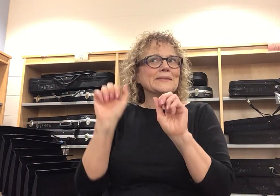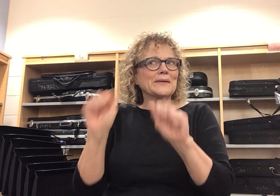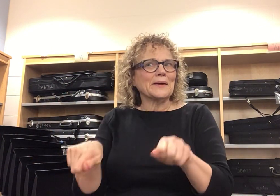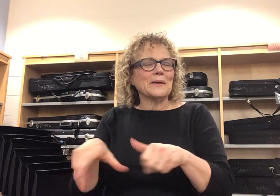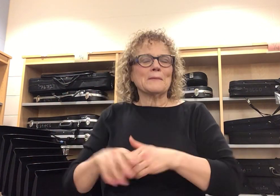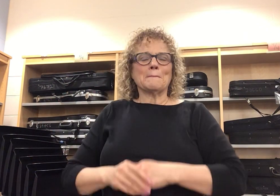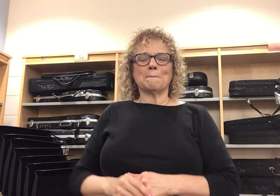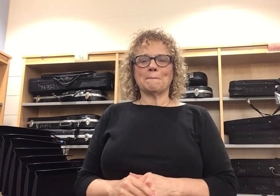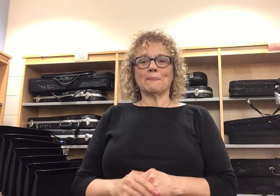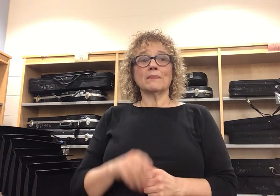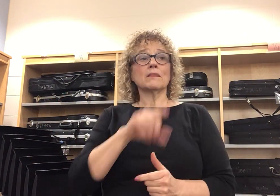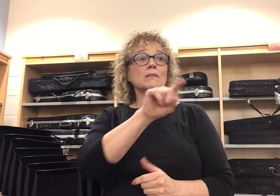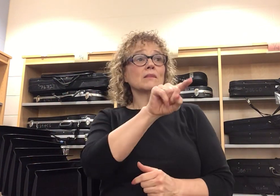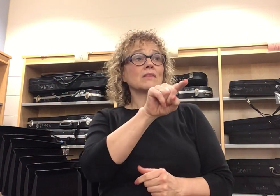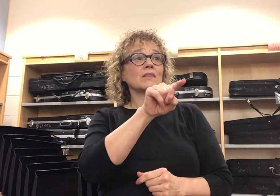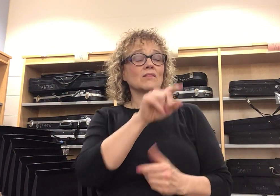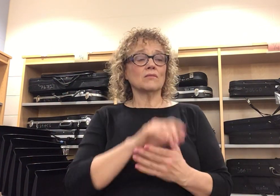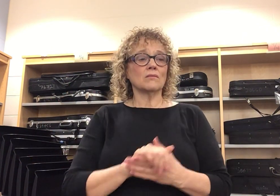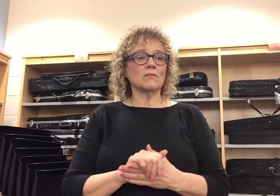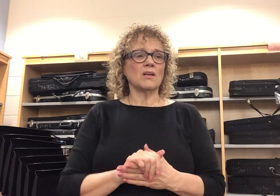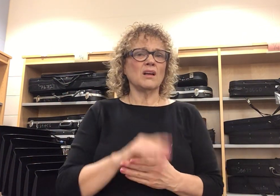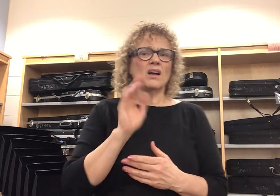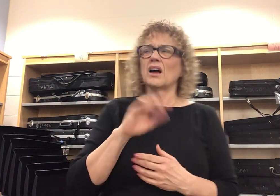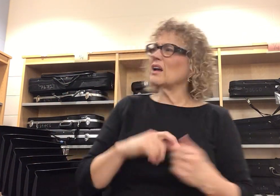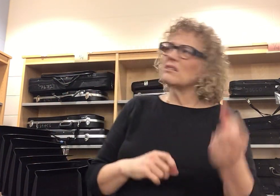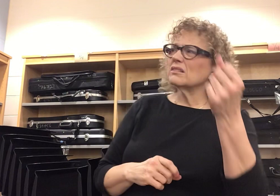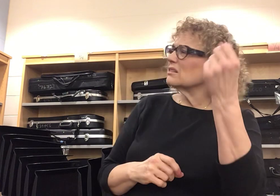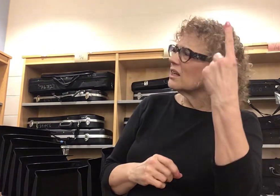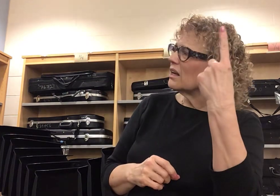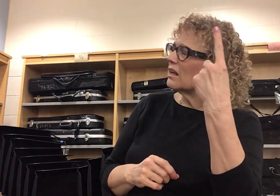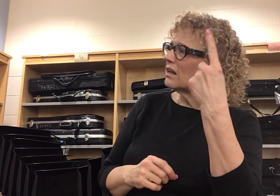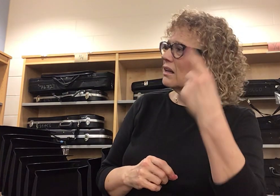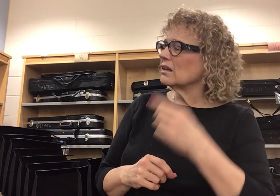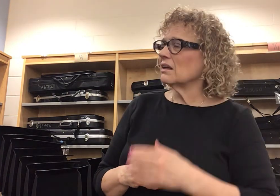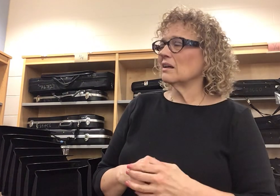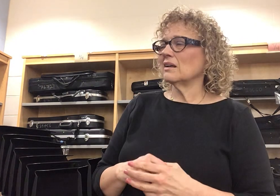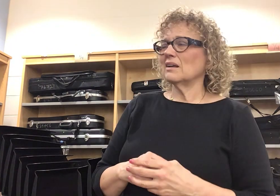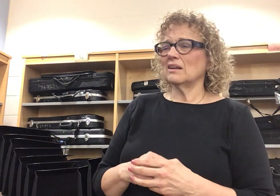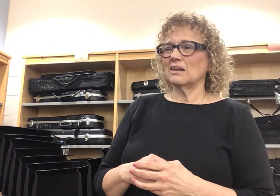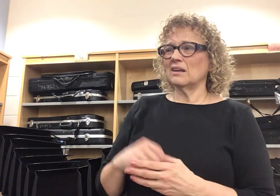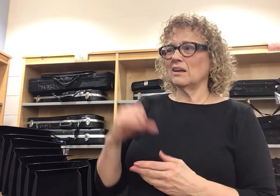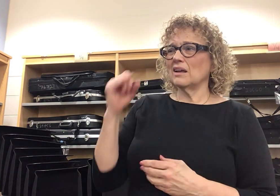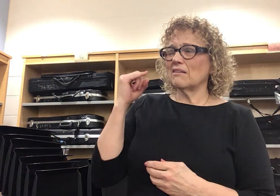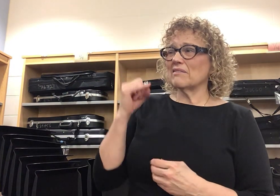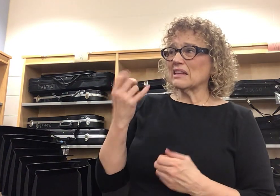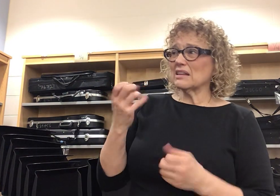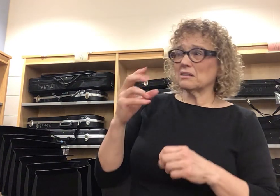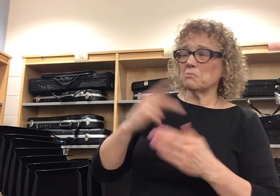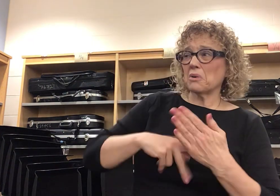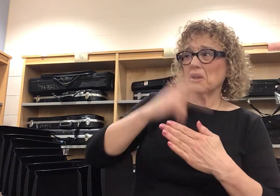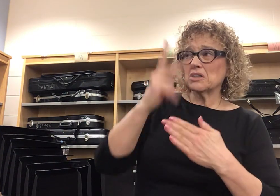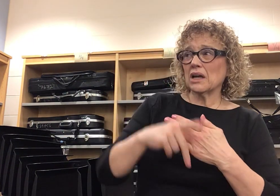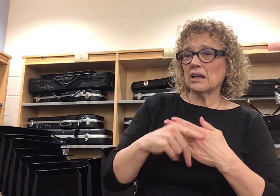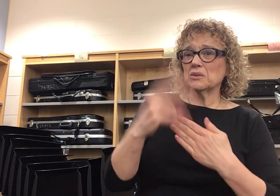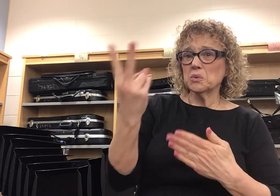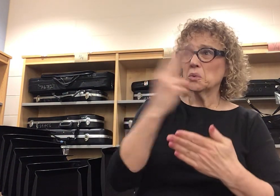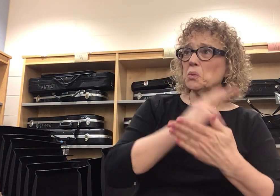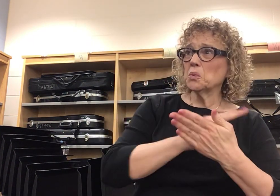Jono? I don't get this. If this is going to be a couple of week project, how are we going to